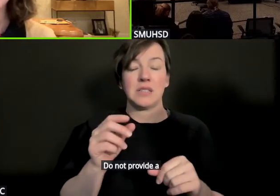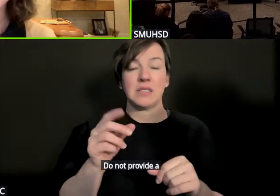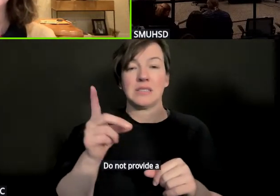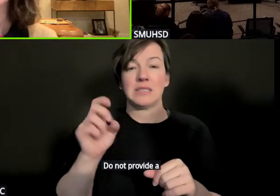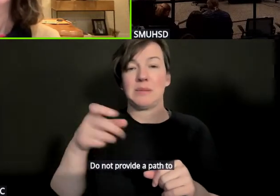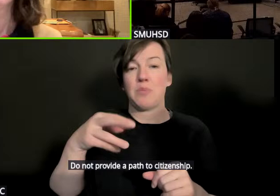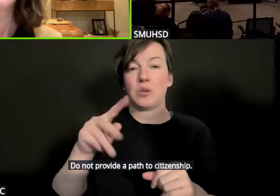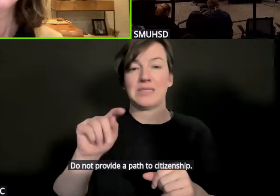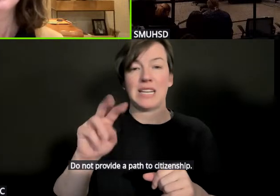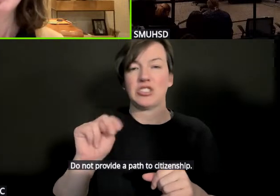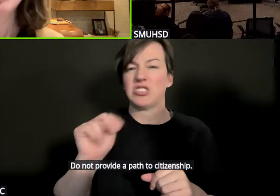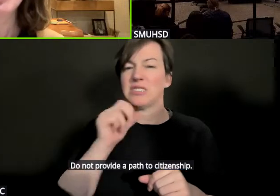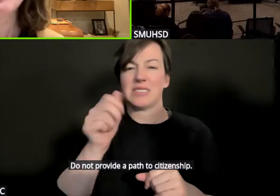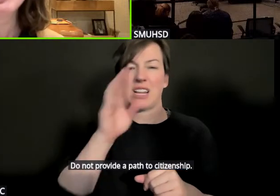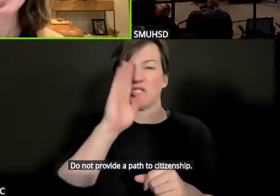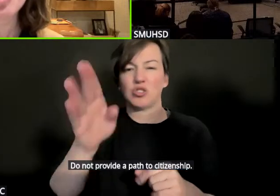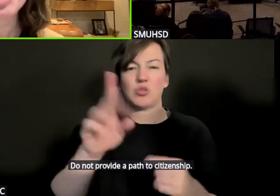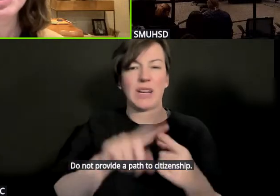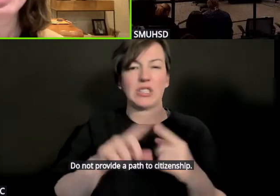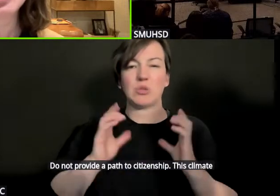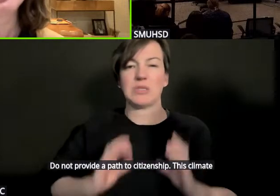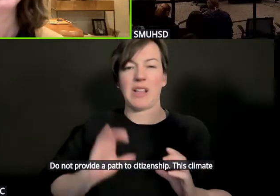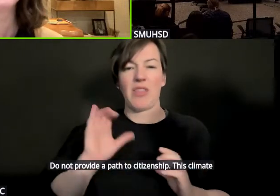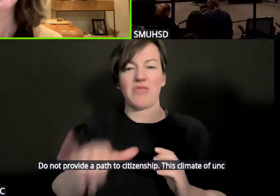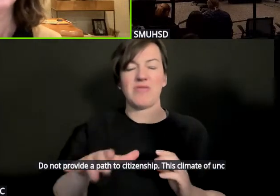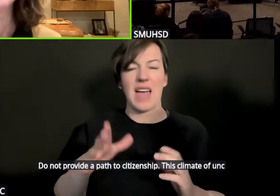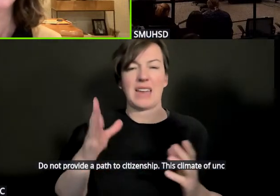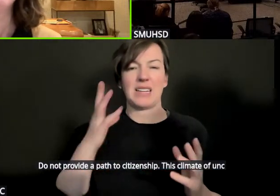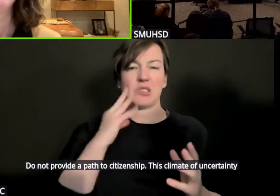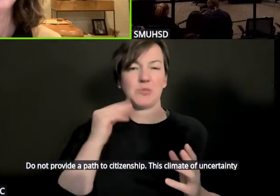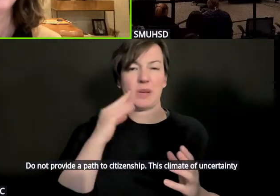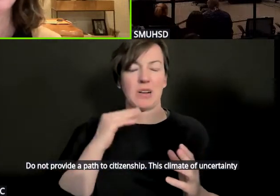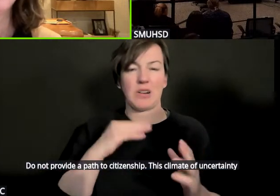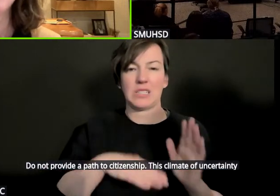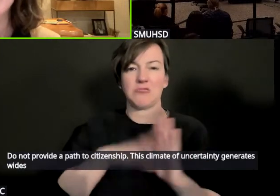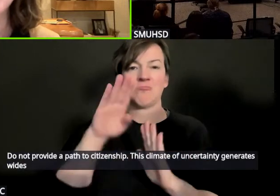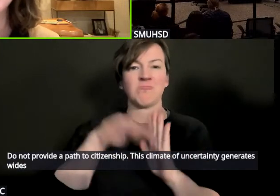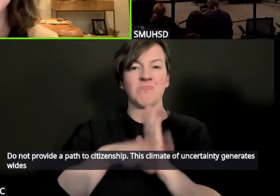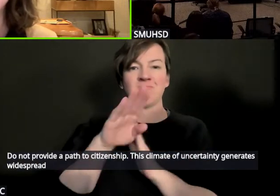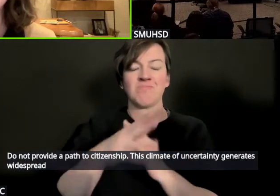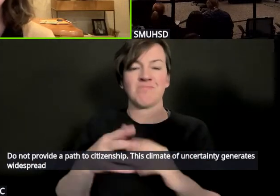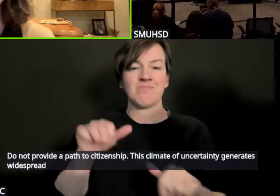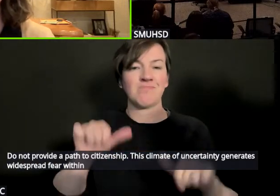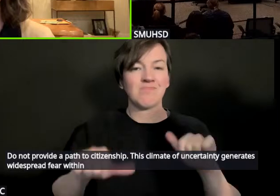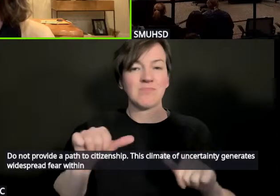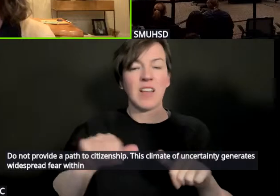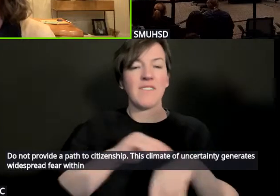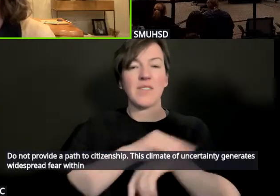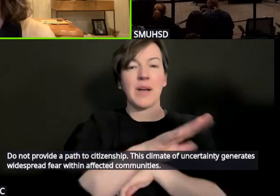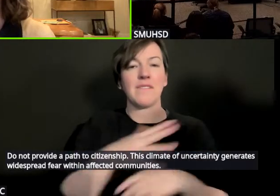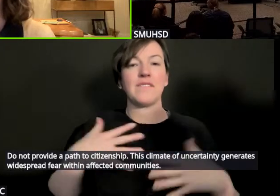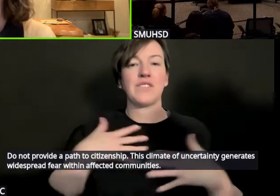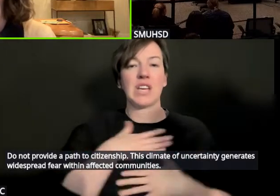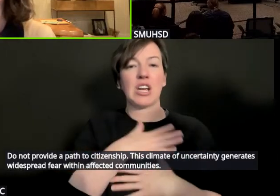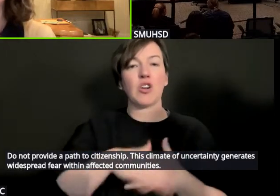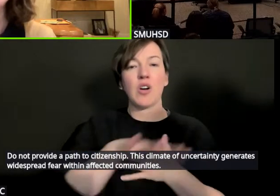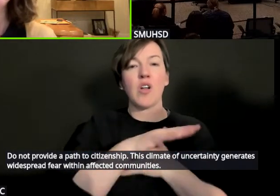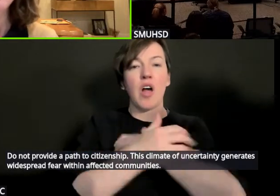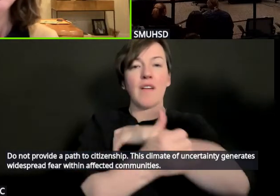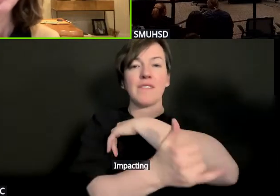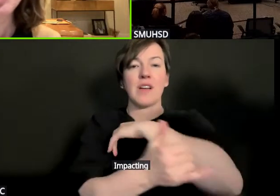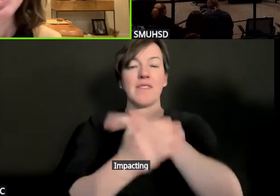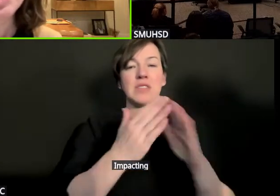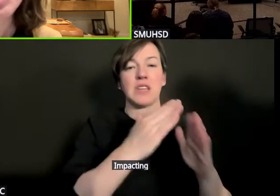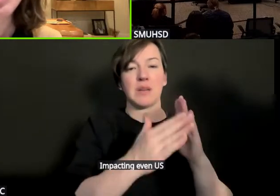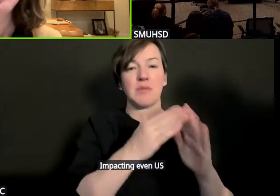citizenship. This climate of uncertainty generates widespread fear within affected communities, impacting even